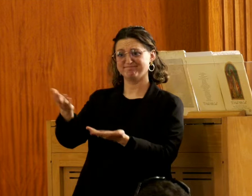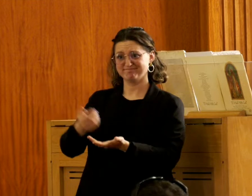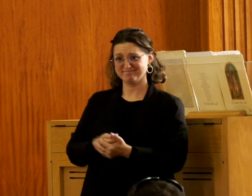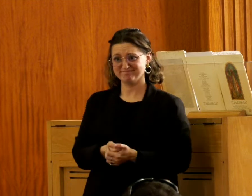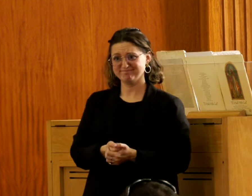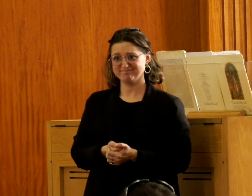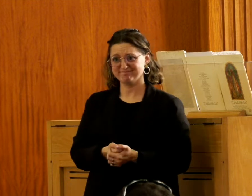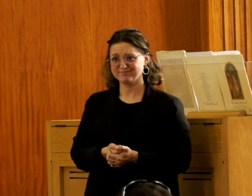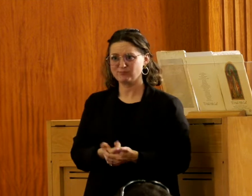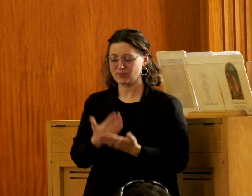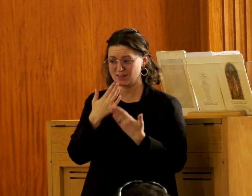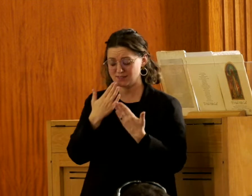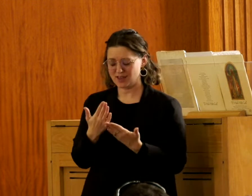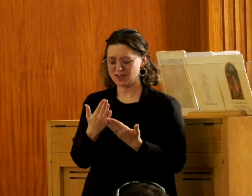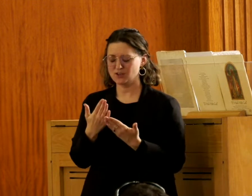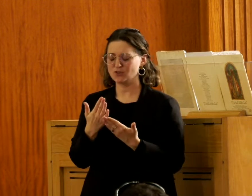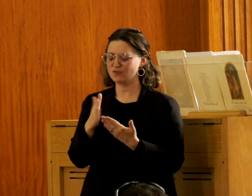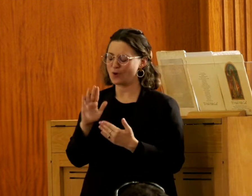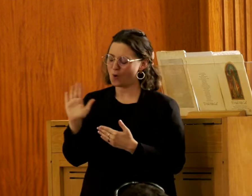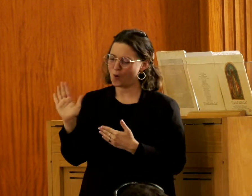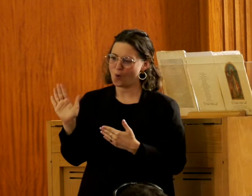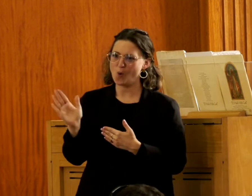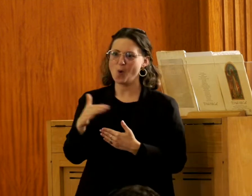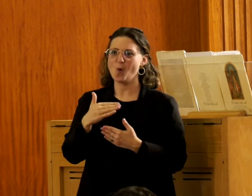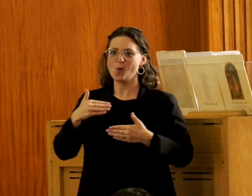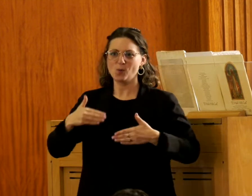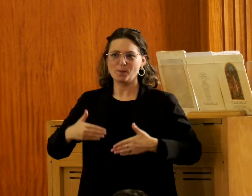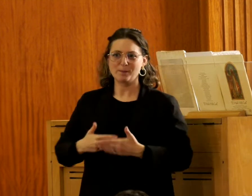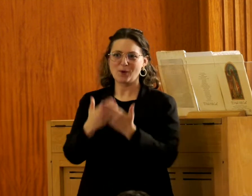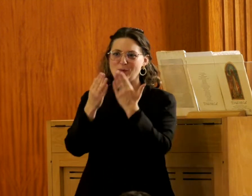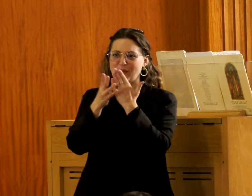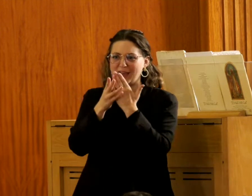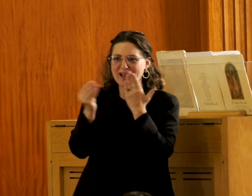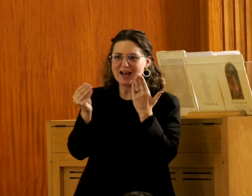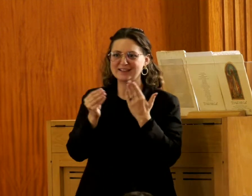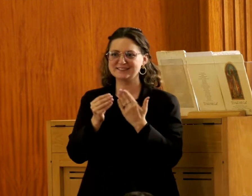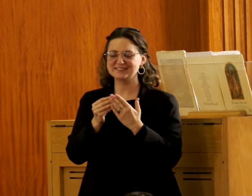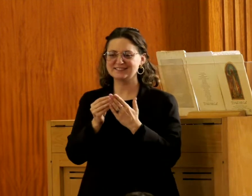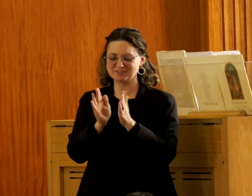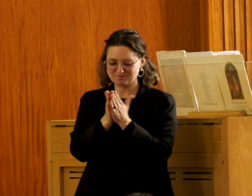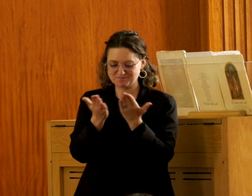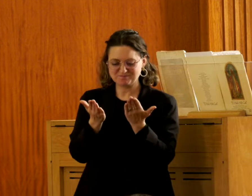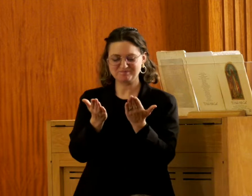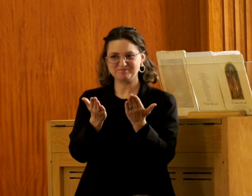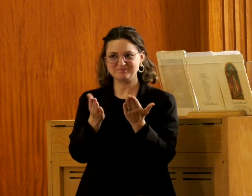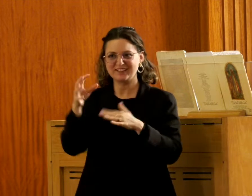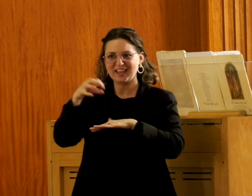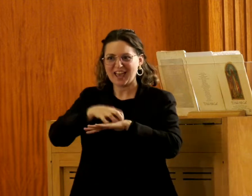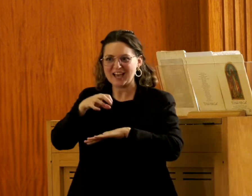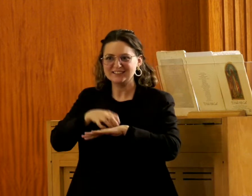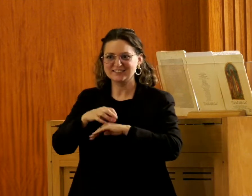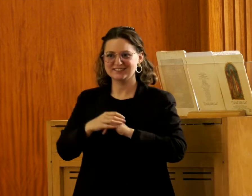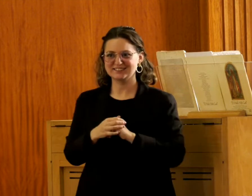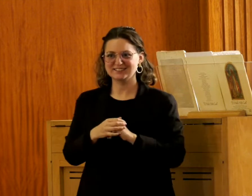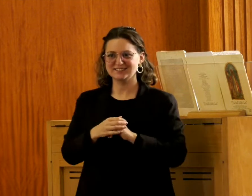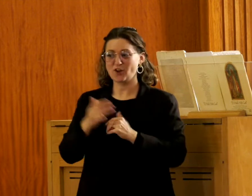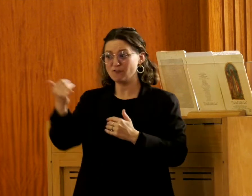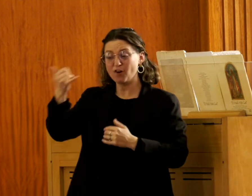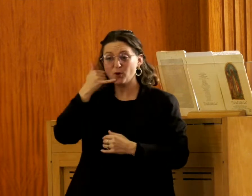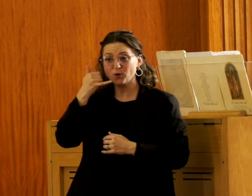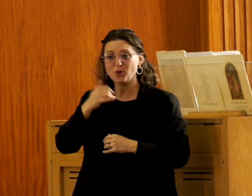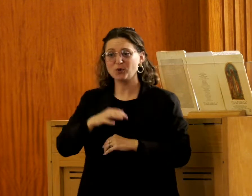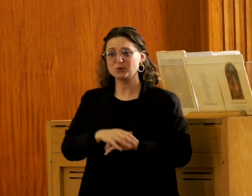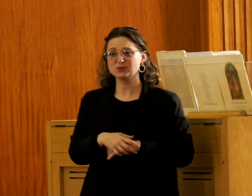Thank you for every birthday card and cake, every phone call,